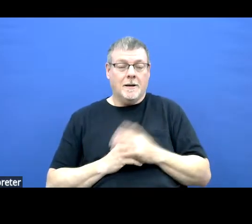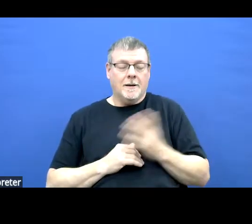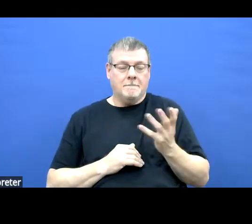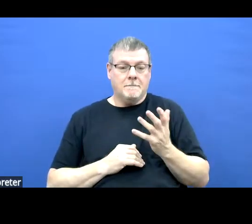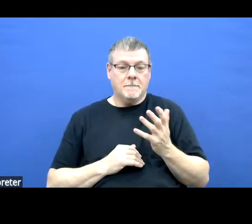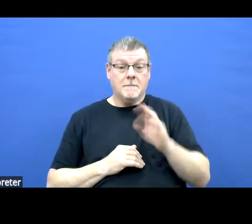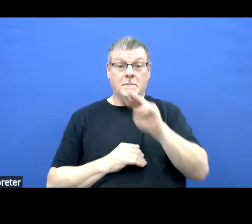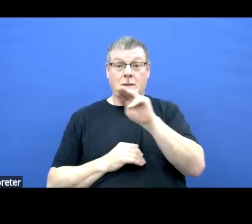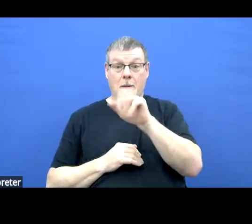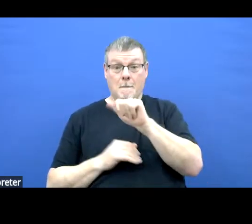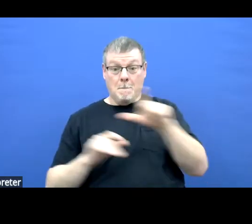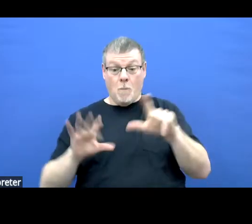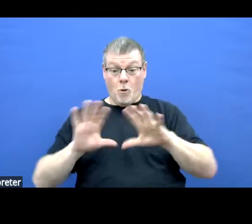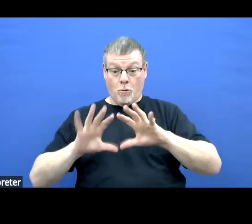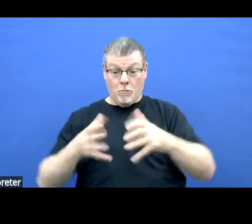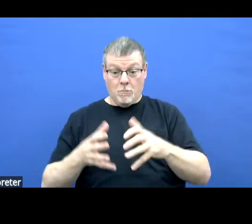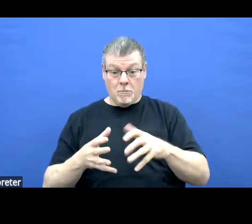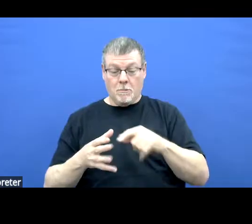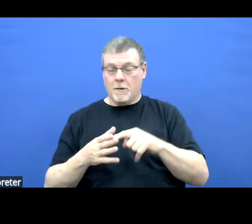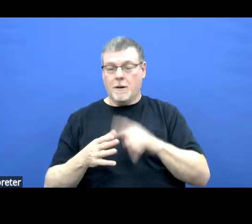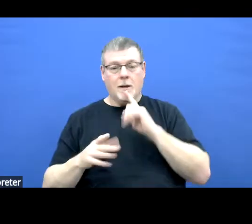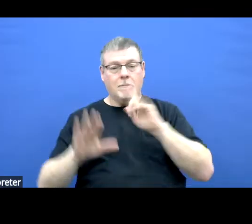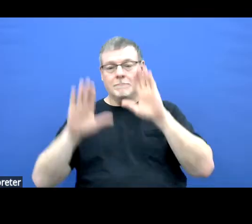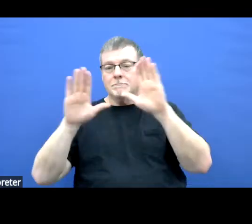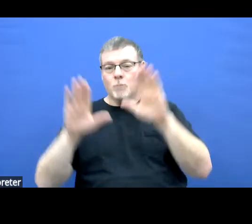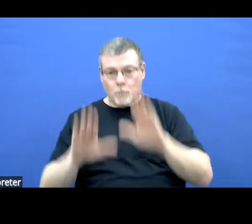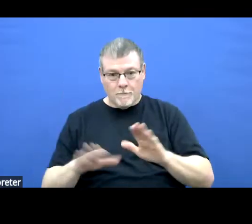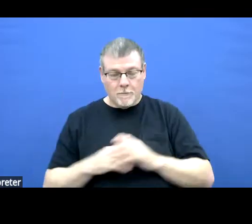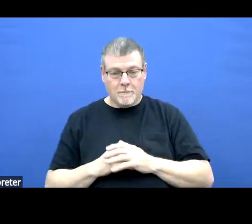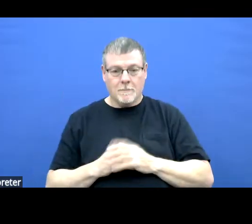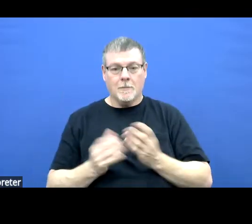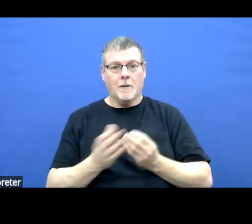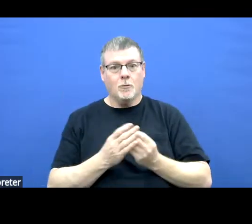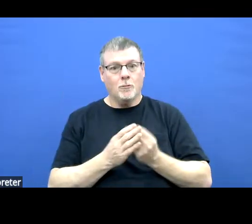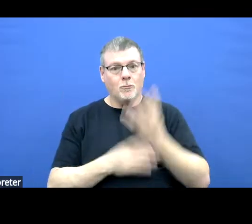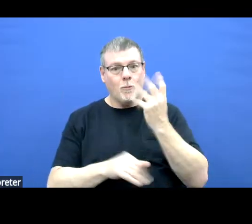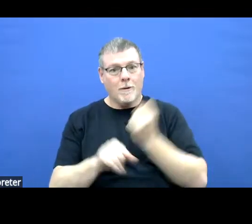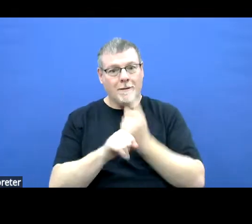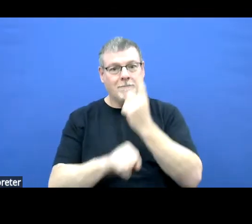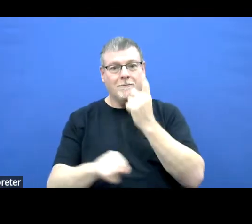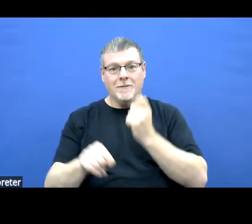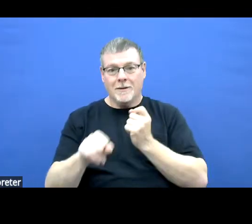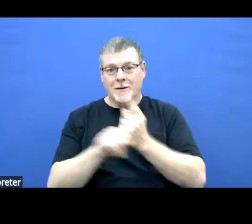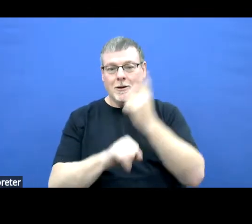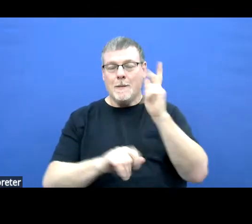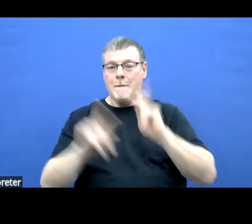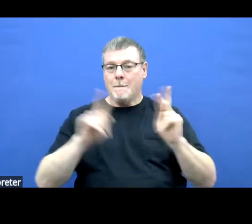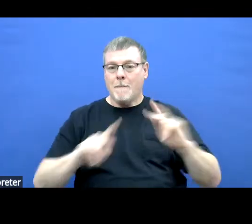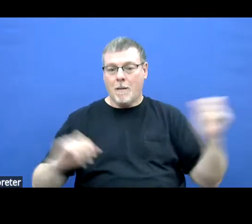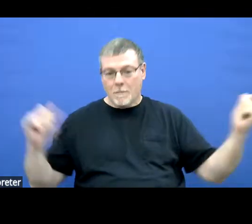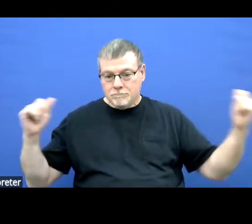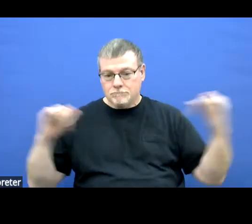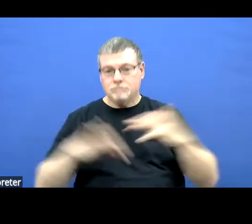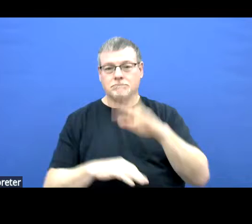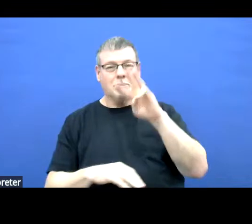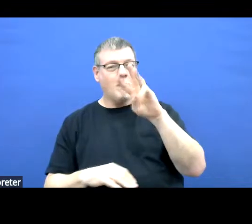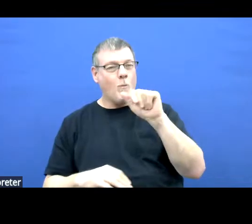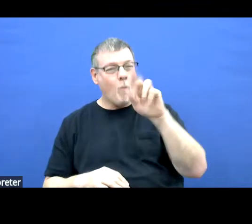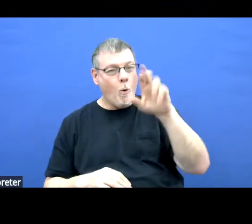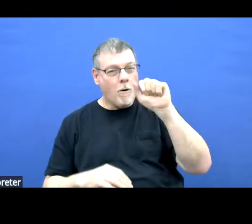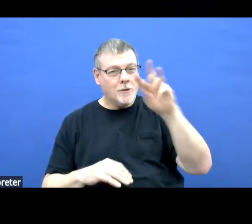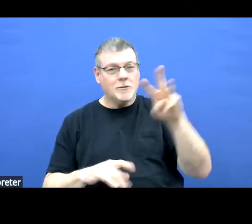the mall location for them has been phenomenal. It's grown every year. They've had people coming in from Warsaw and all over